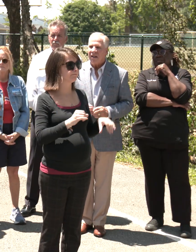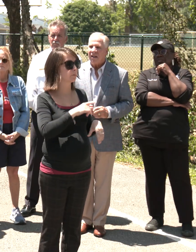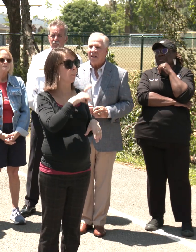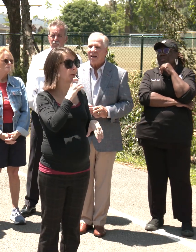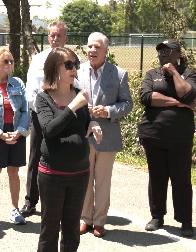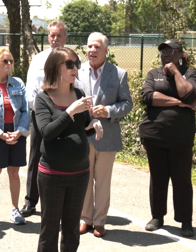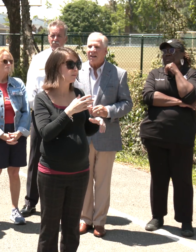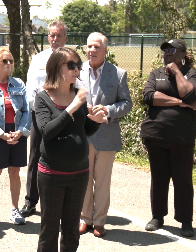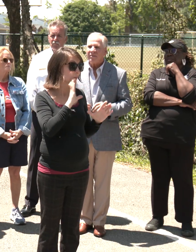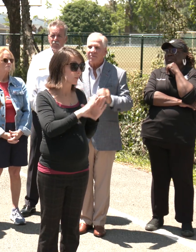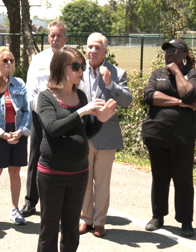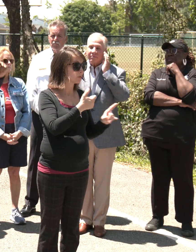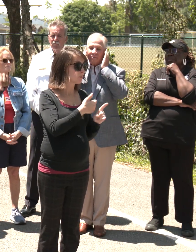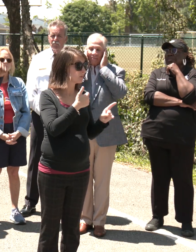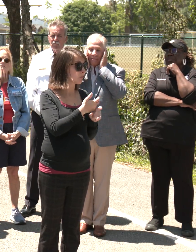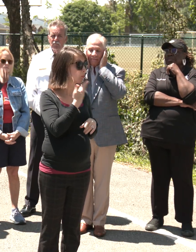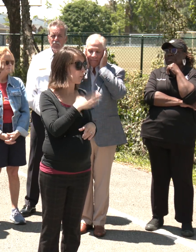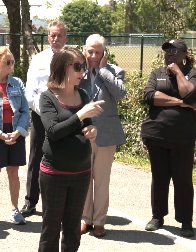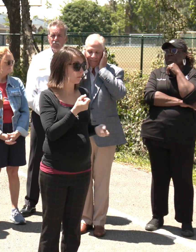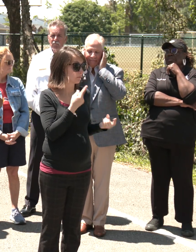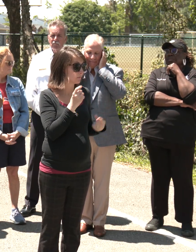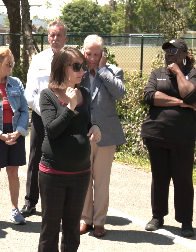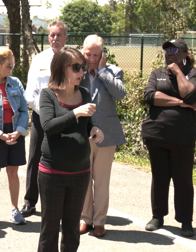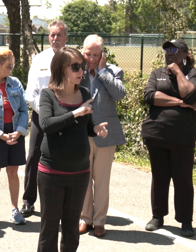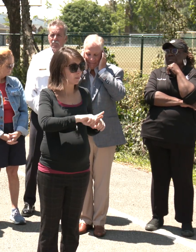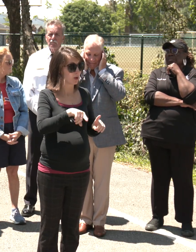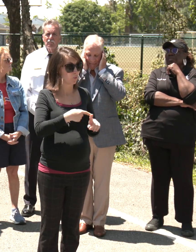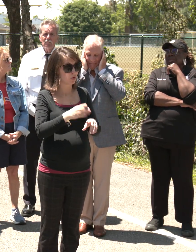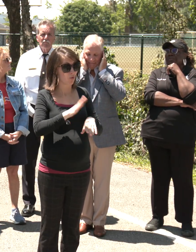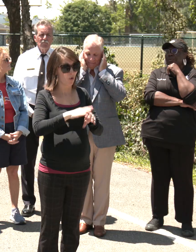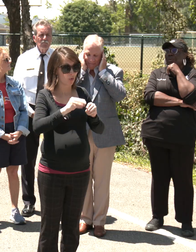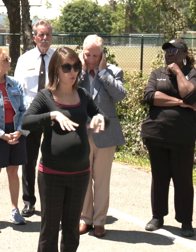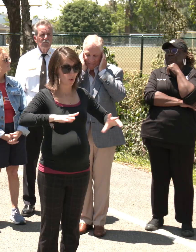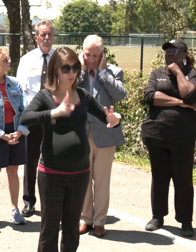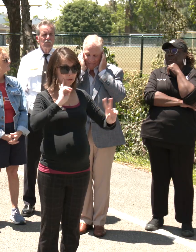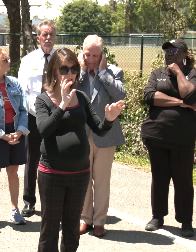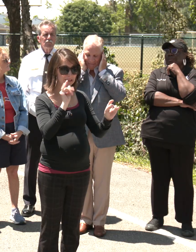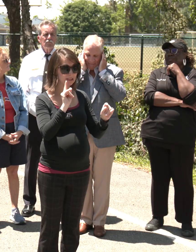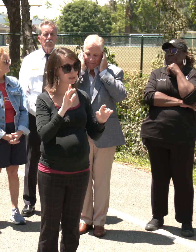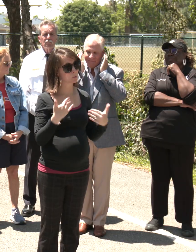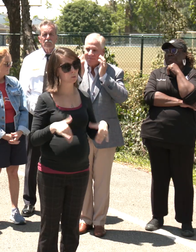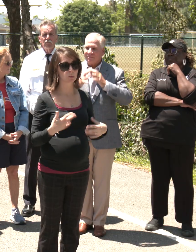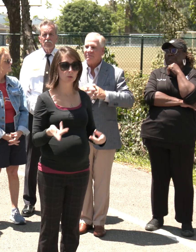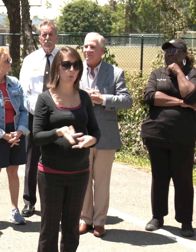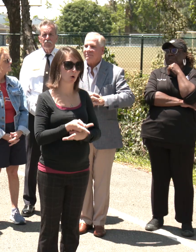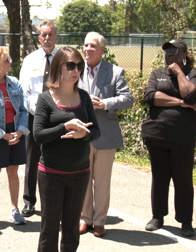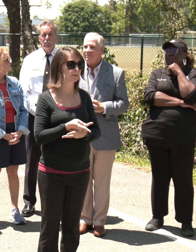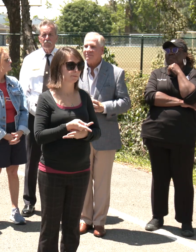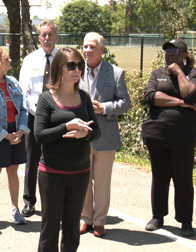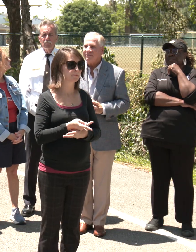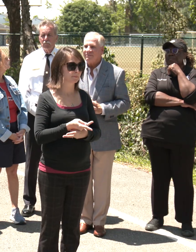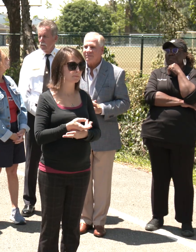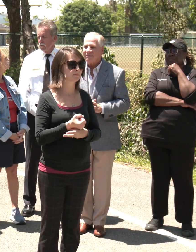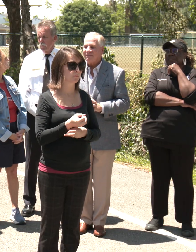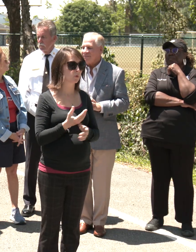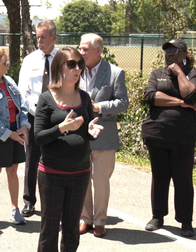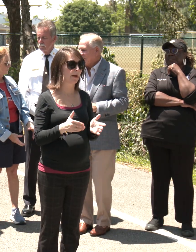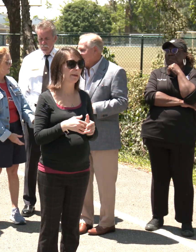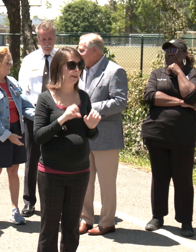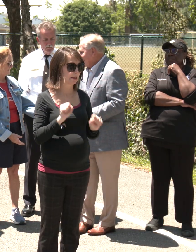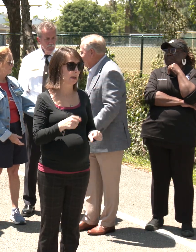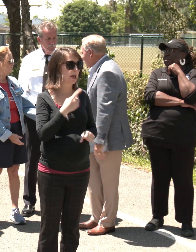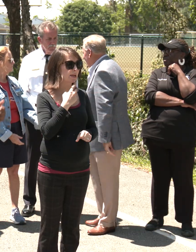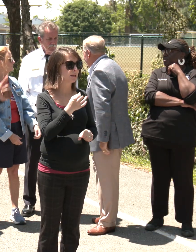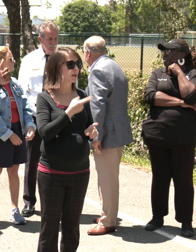the pictures are, when you're on the ground and seeing it, it's much worse. And so again, I can say this